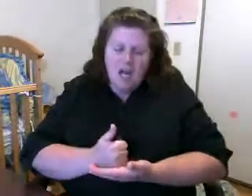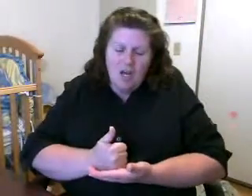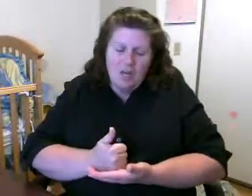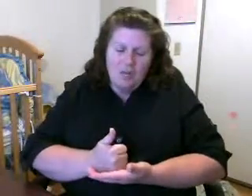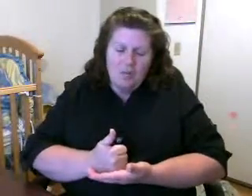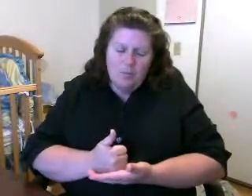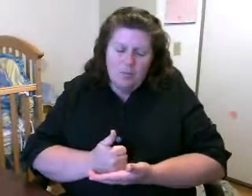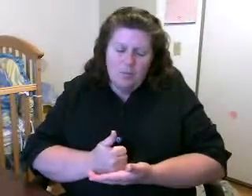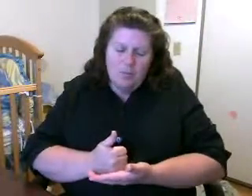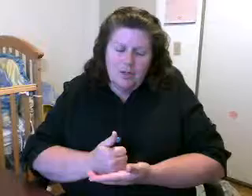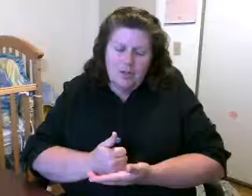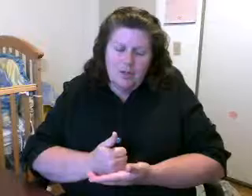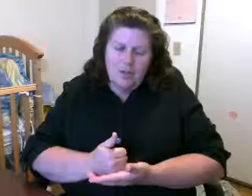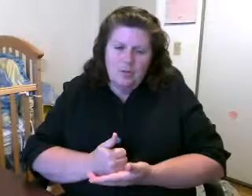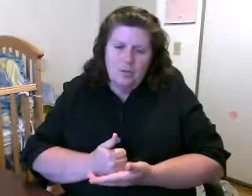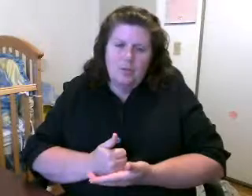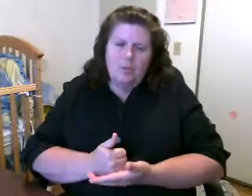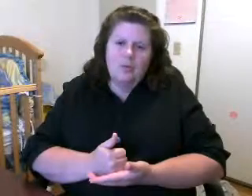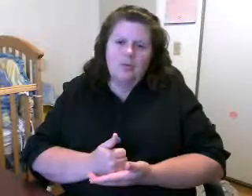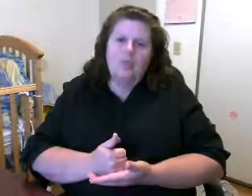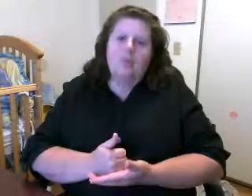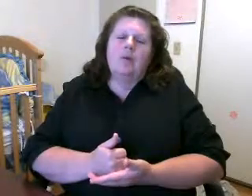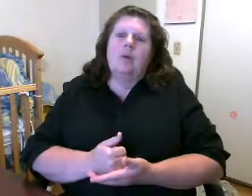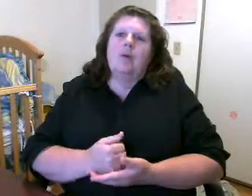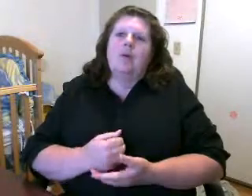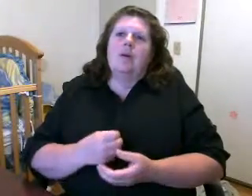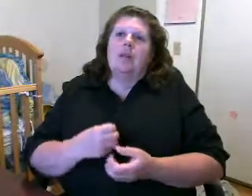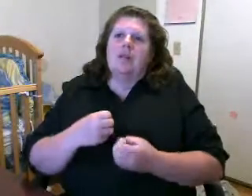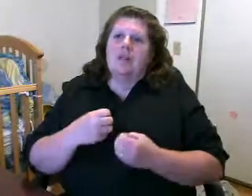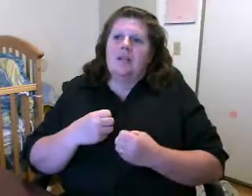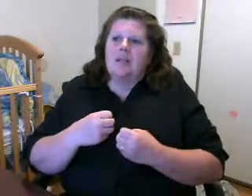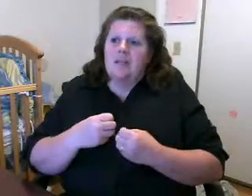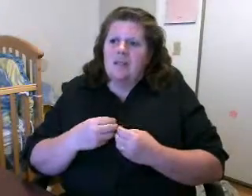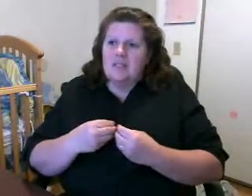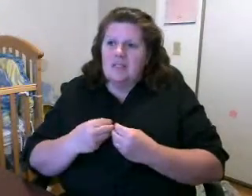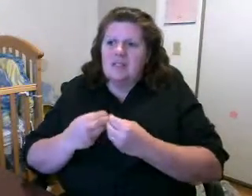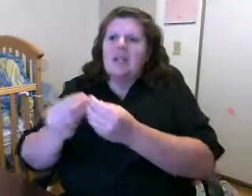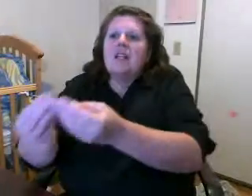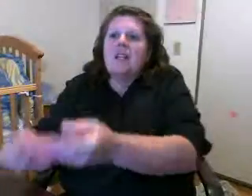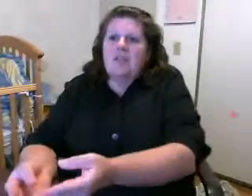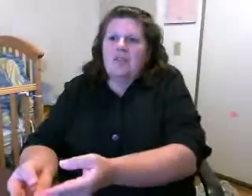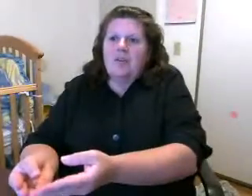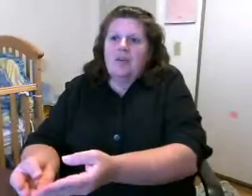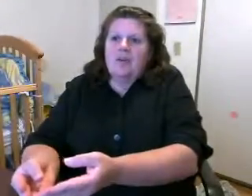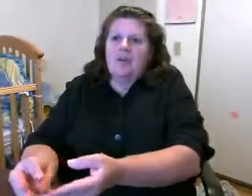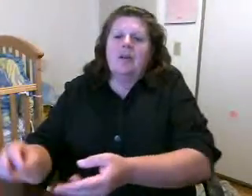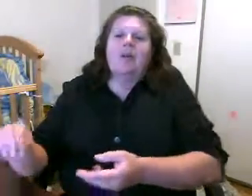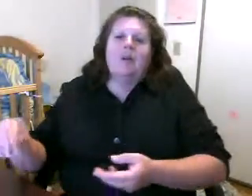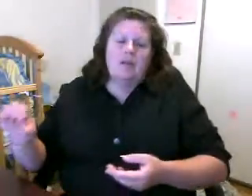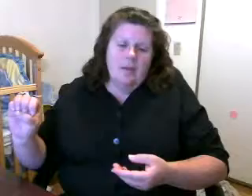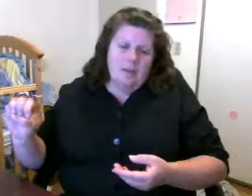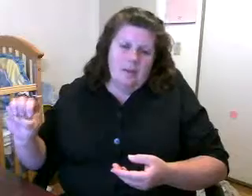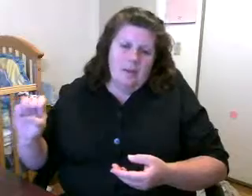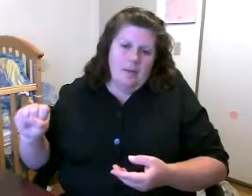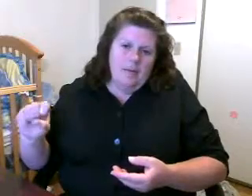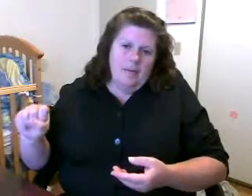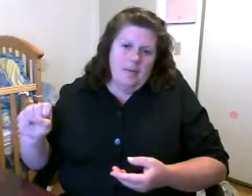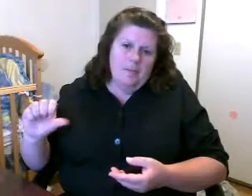how the message should be appropriately delivered. Now, task number 9 is divided into